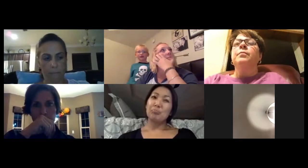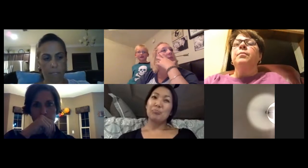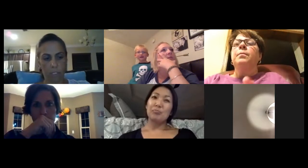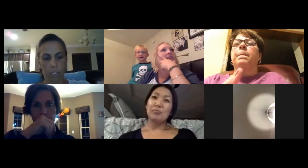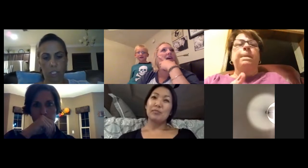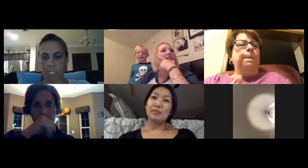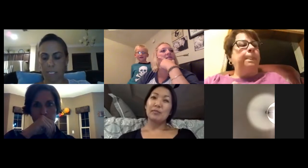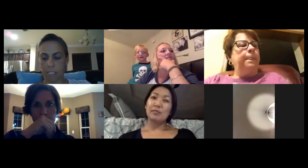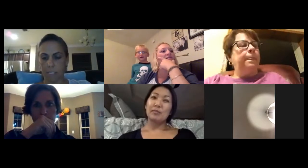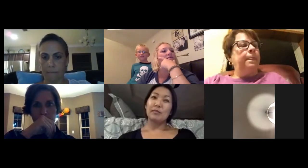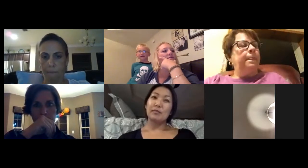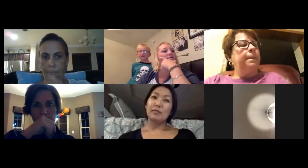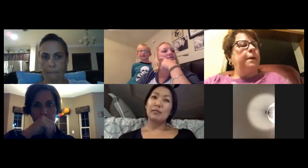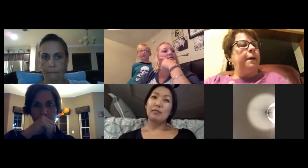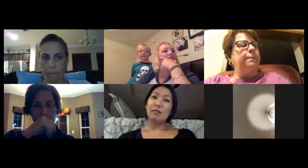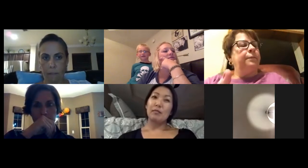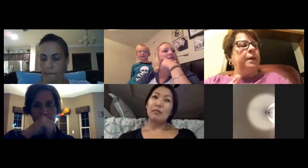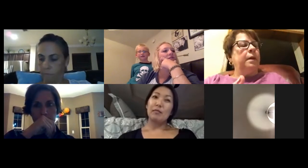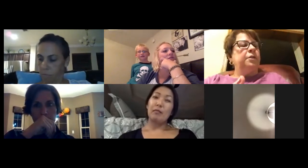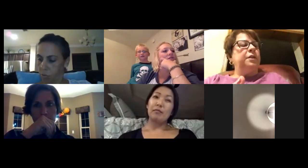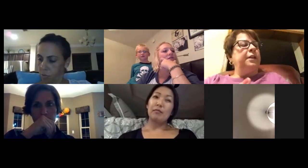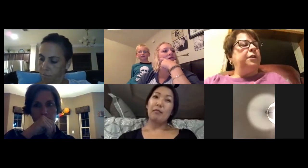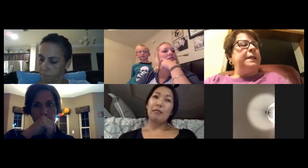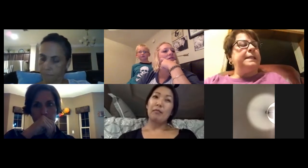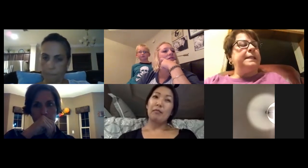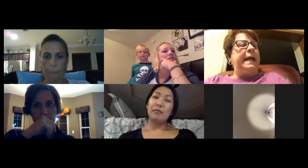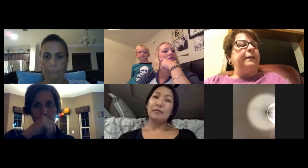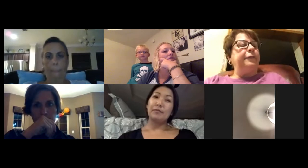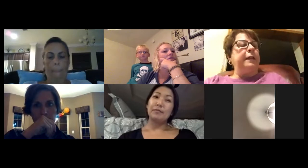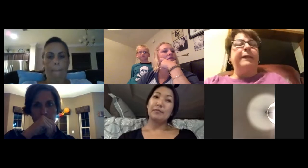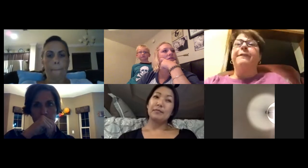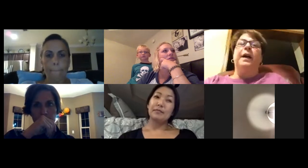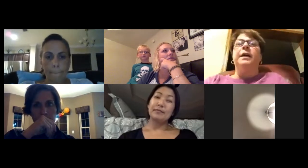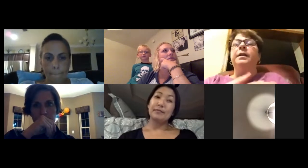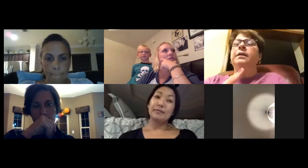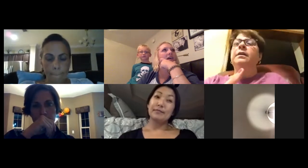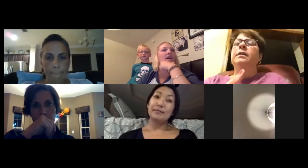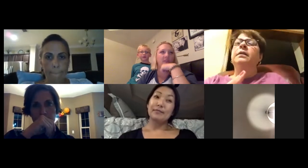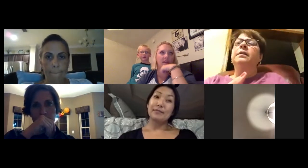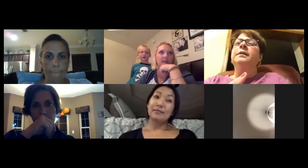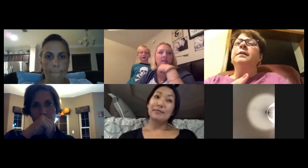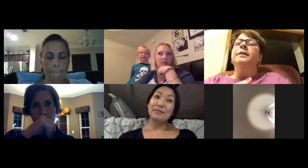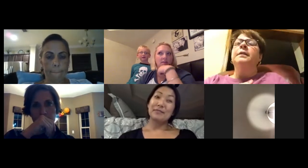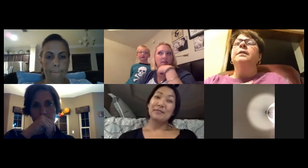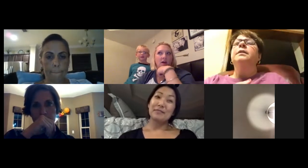Probably not. Okay. No. Do you think you need the sign for like fun? Yeah, fun. Okay,